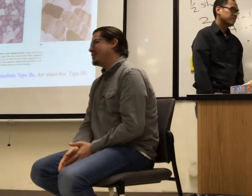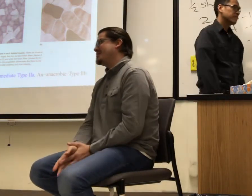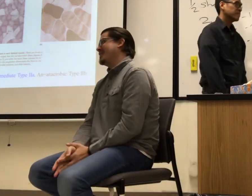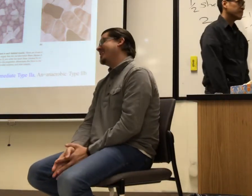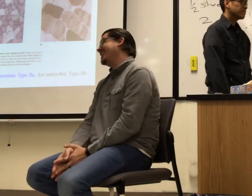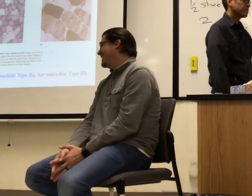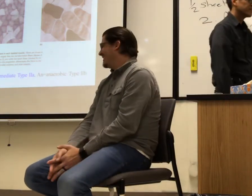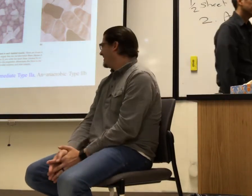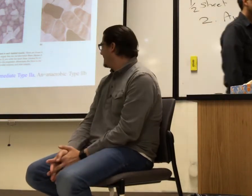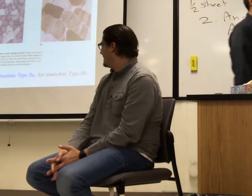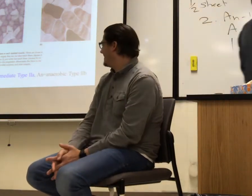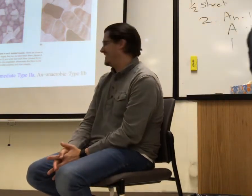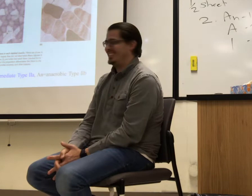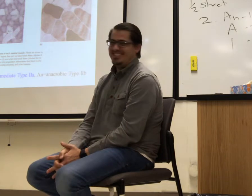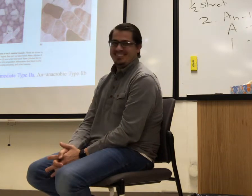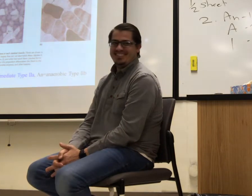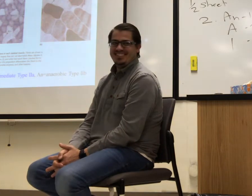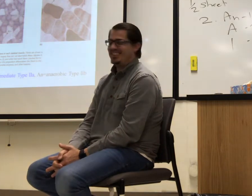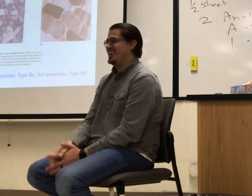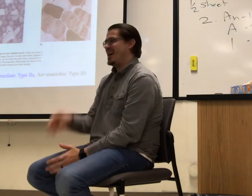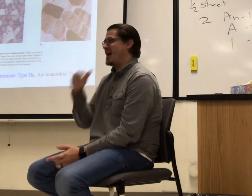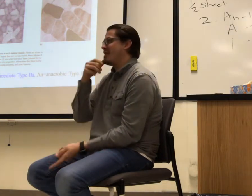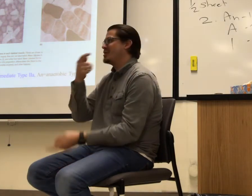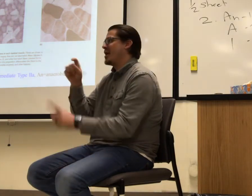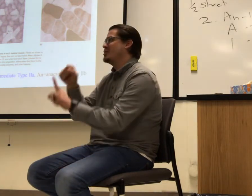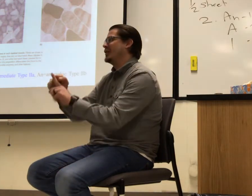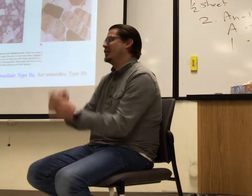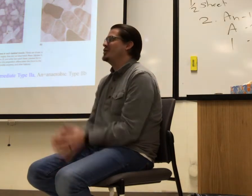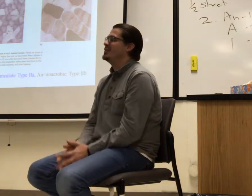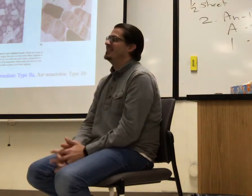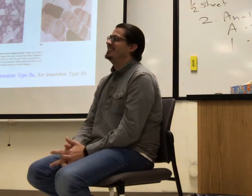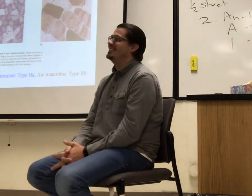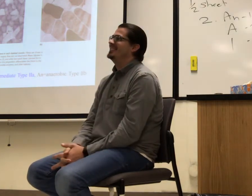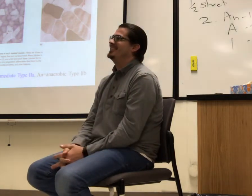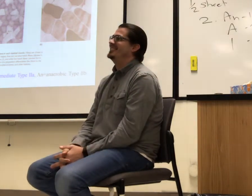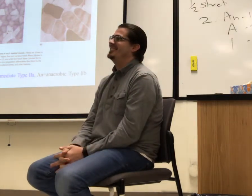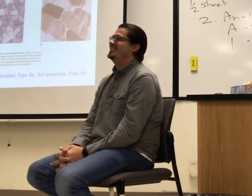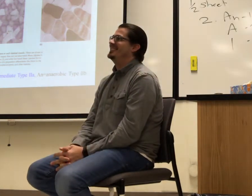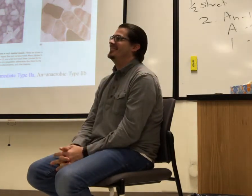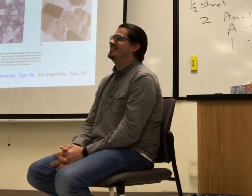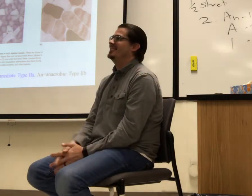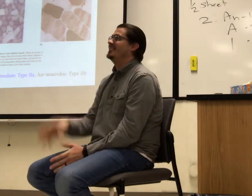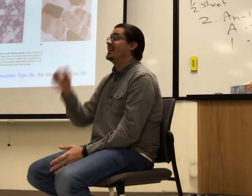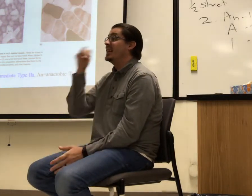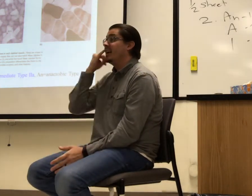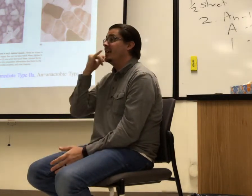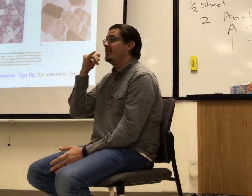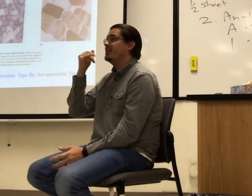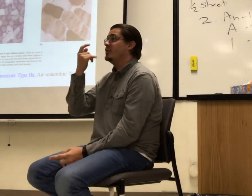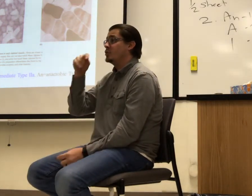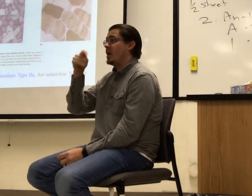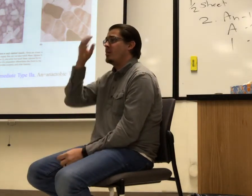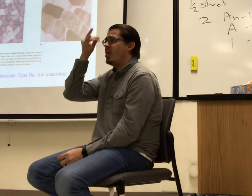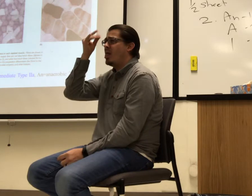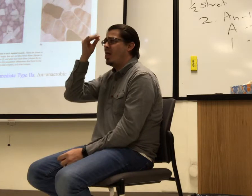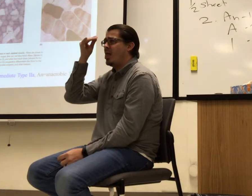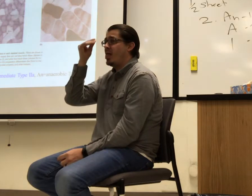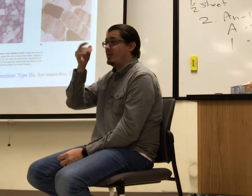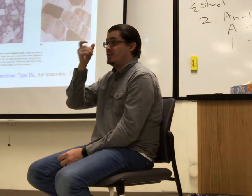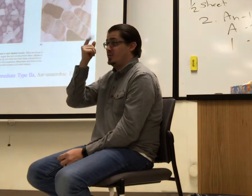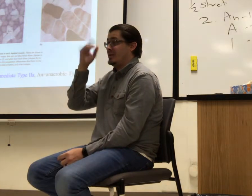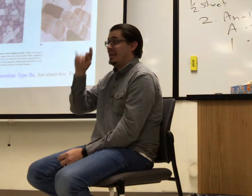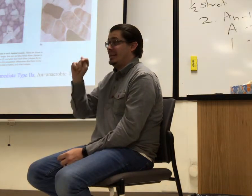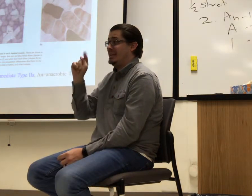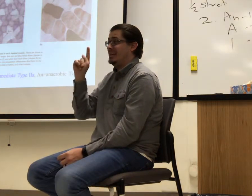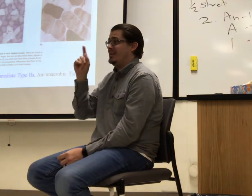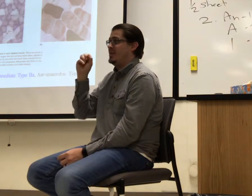Yeah, I'll learn about that. I'm not trying to trick you. But for those of you who were thinking about it, do you get it?